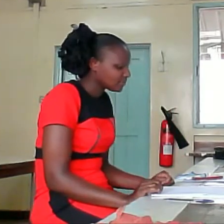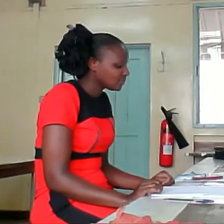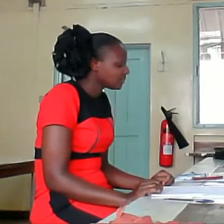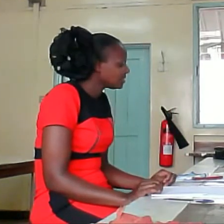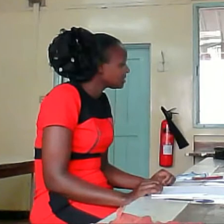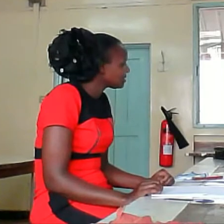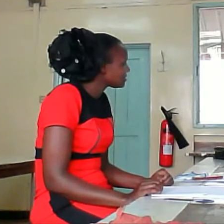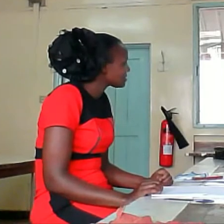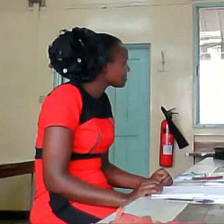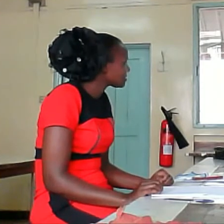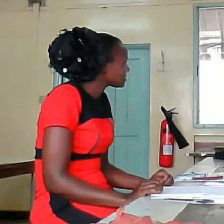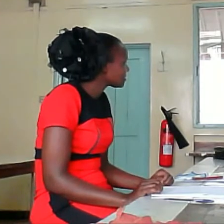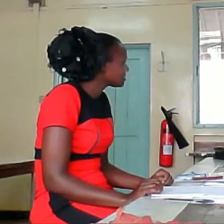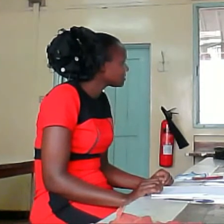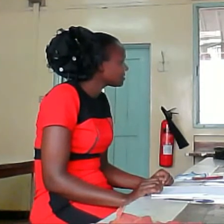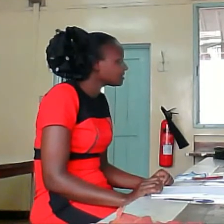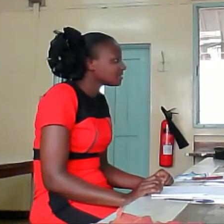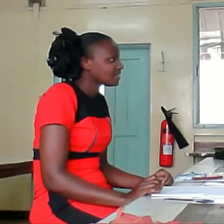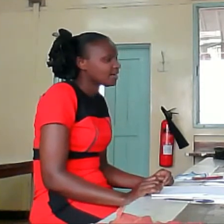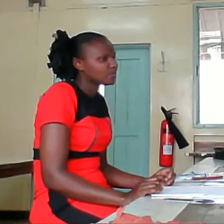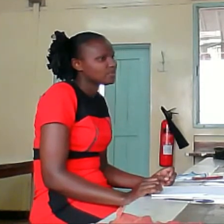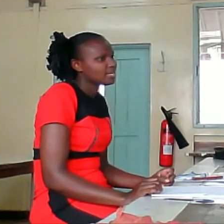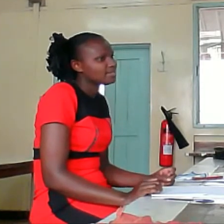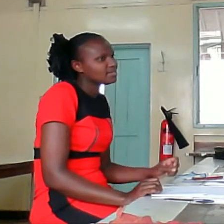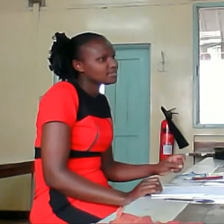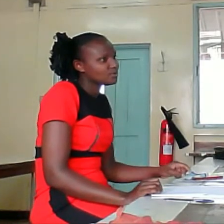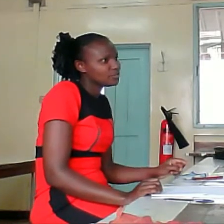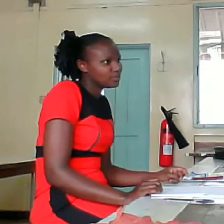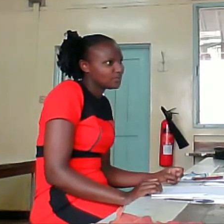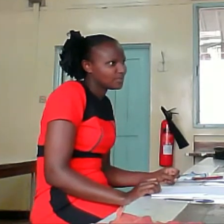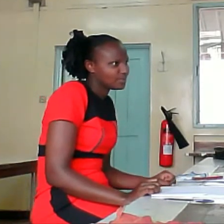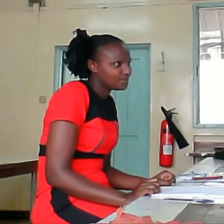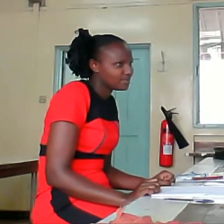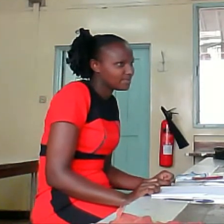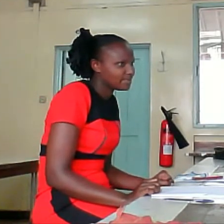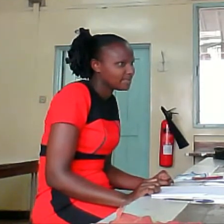social distance. What do you say social?